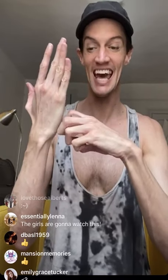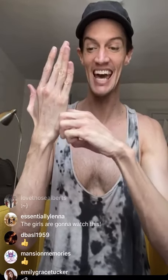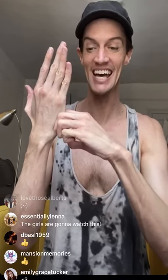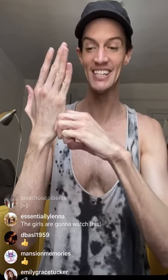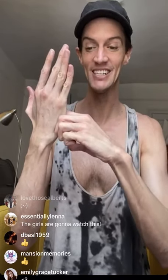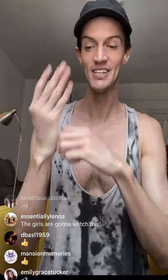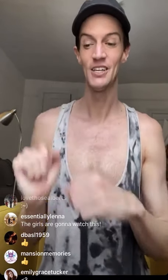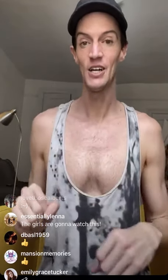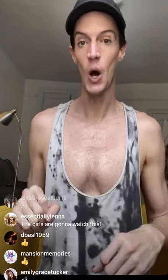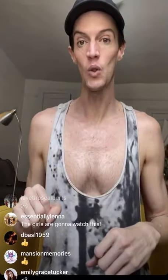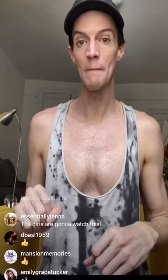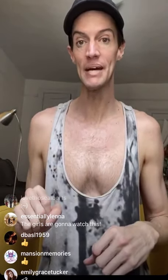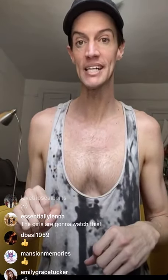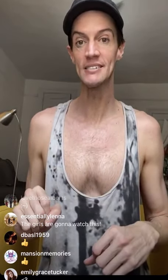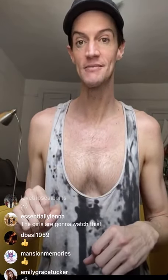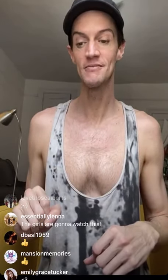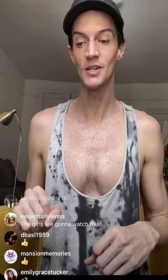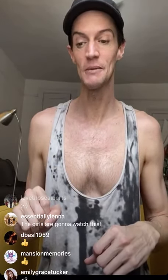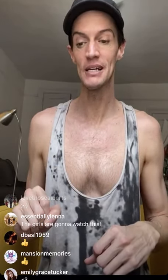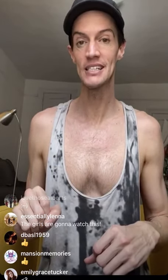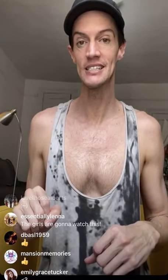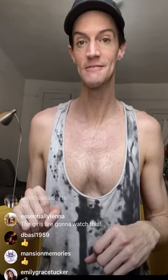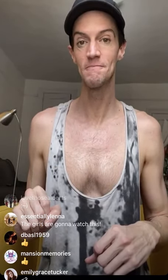Yeah, Olympic, Olympics.